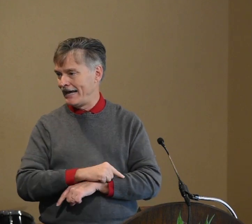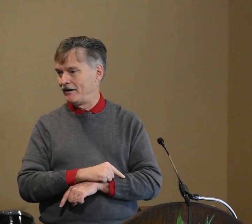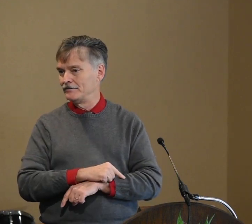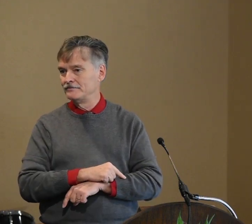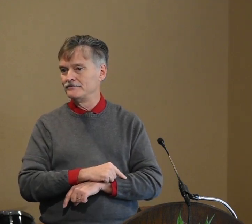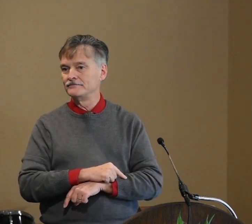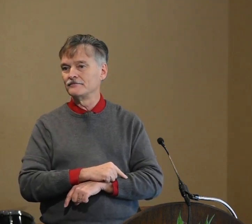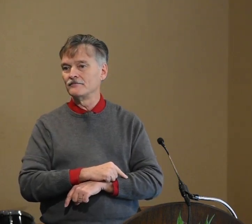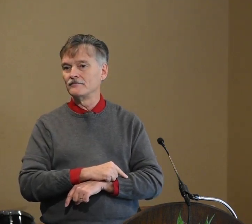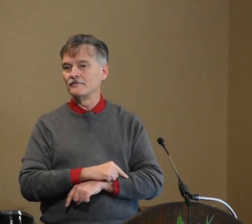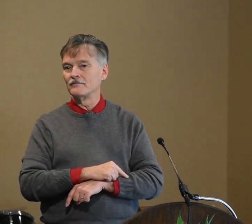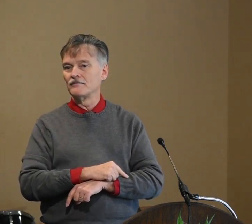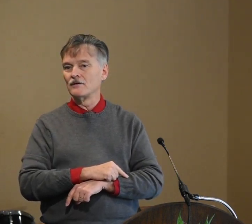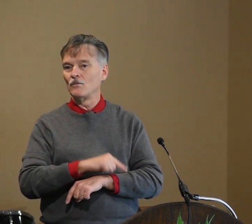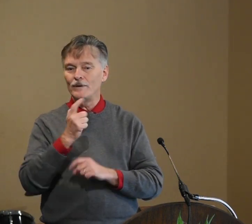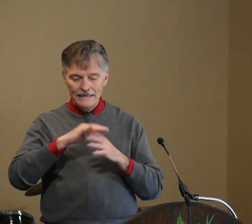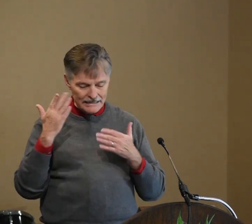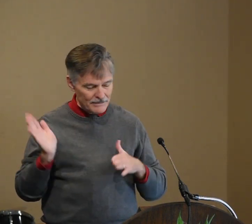now. Amen. We need to be